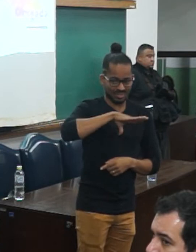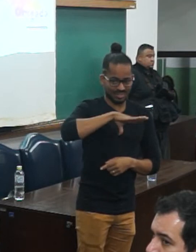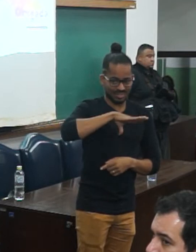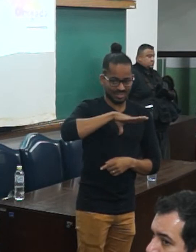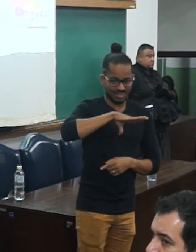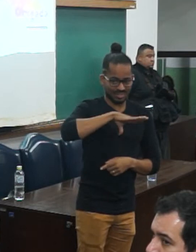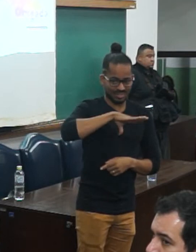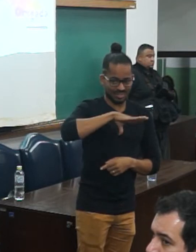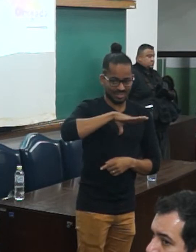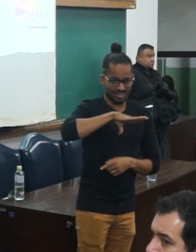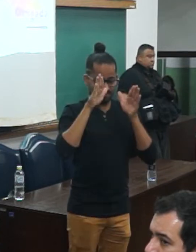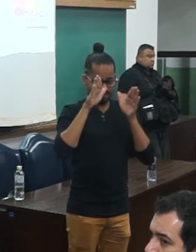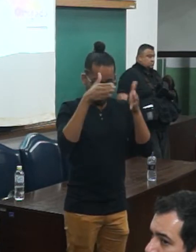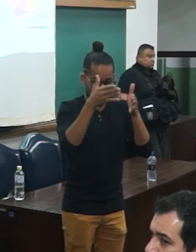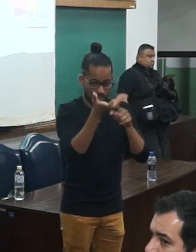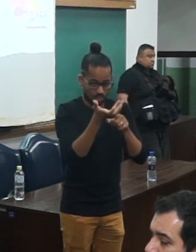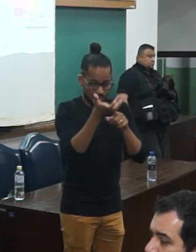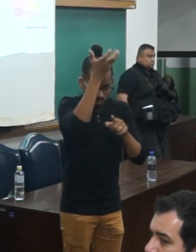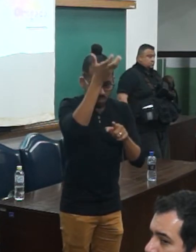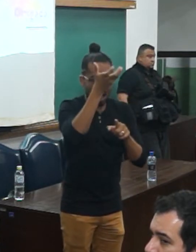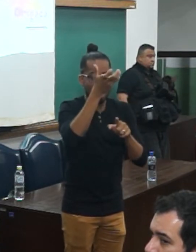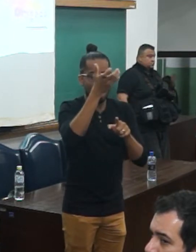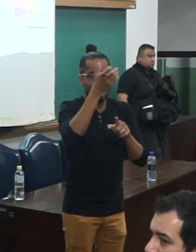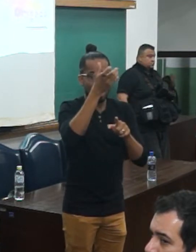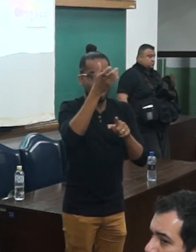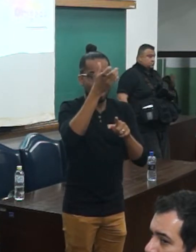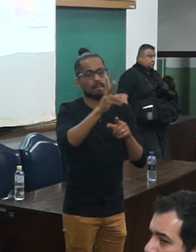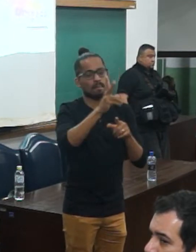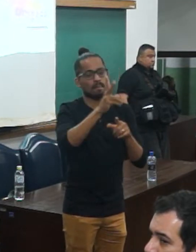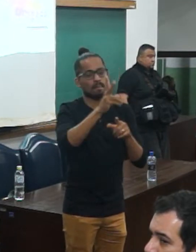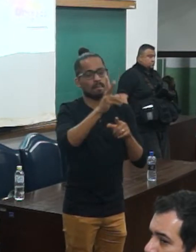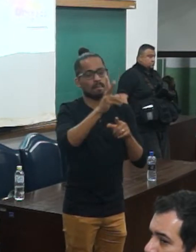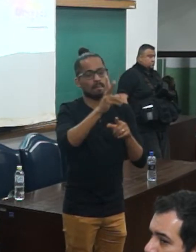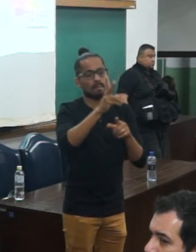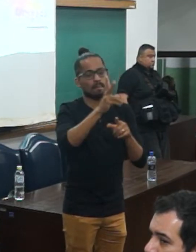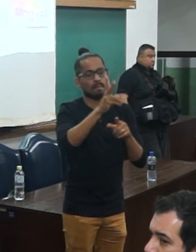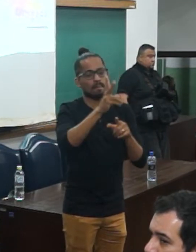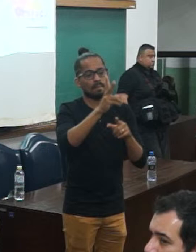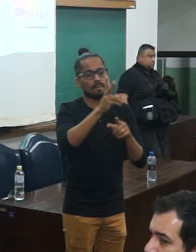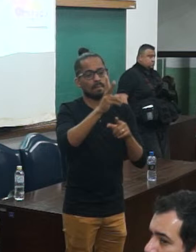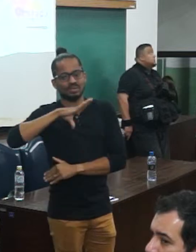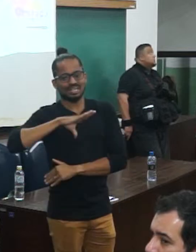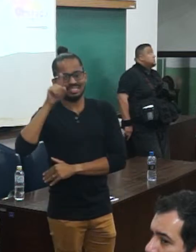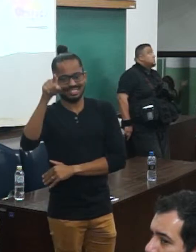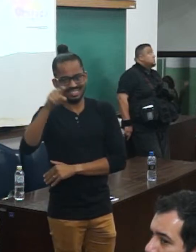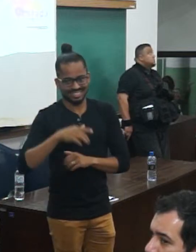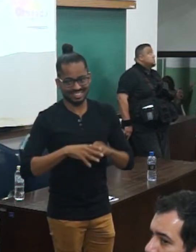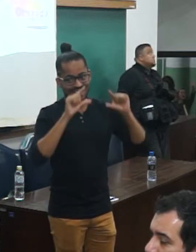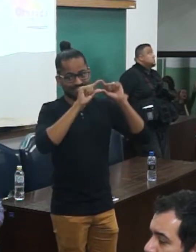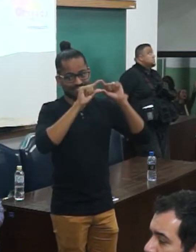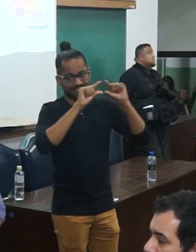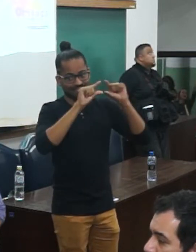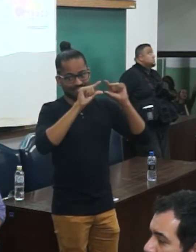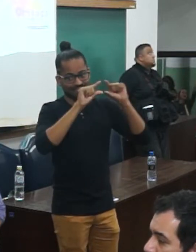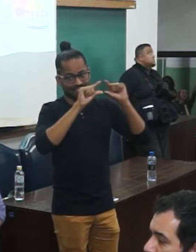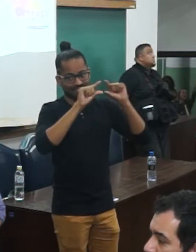that receives more stress or focus is the last one in the phrase.